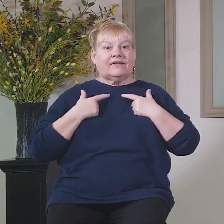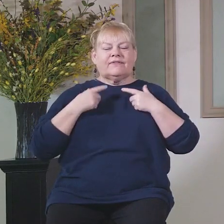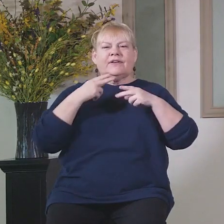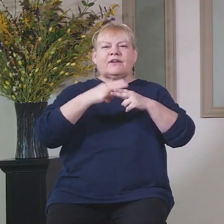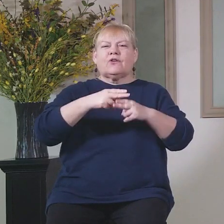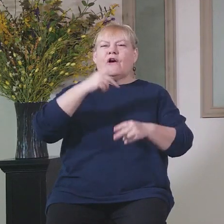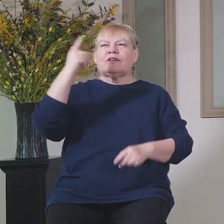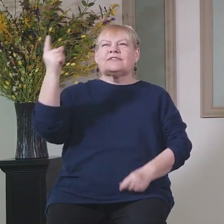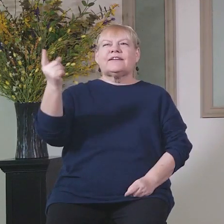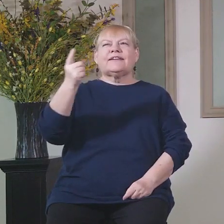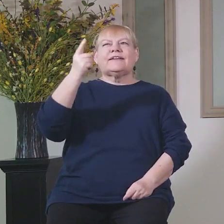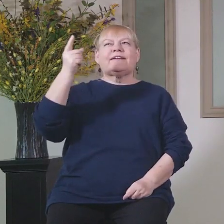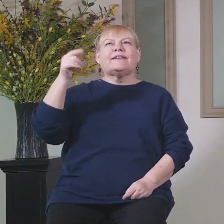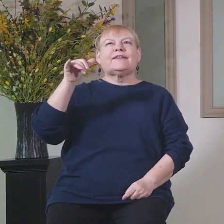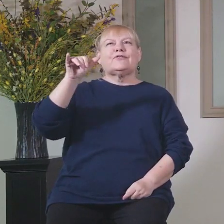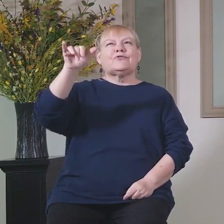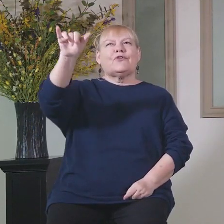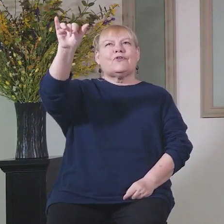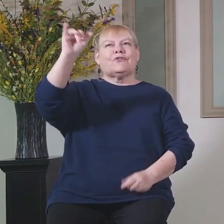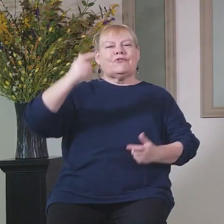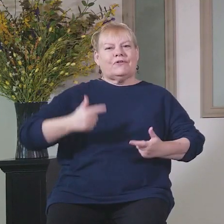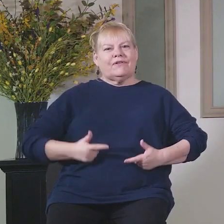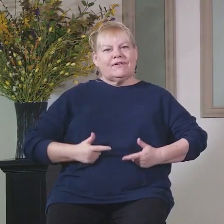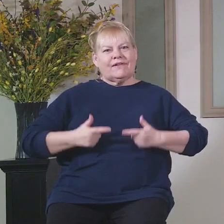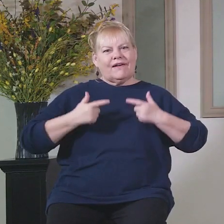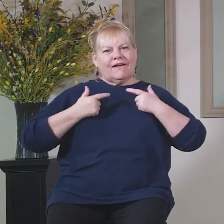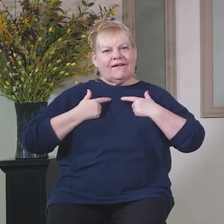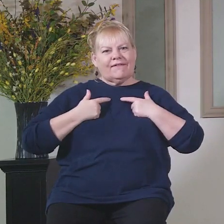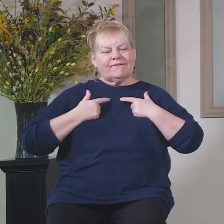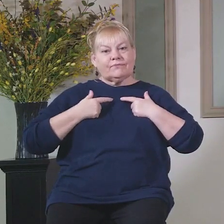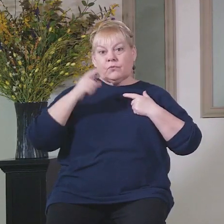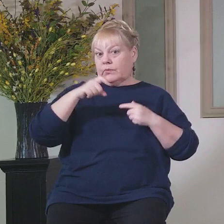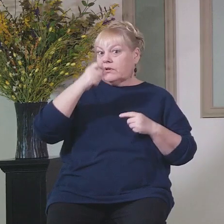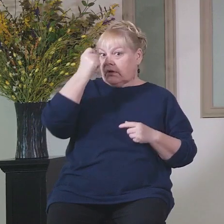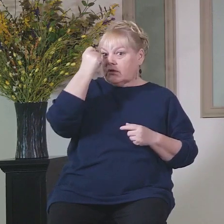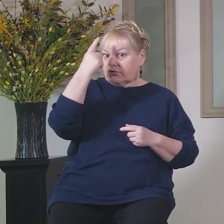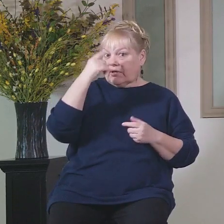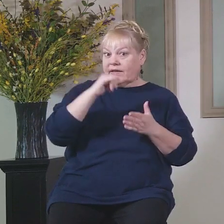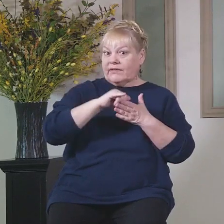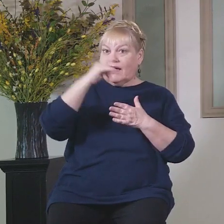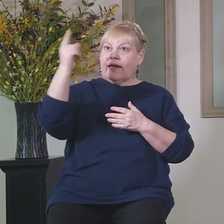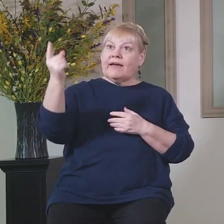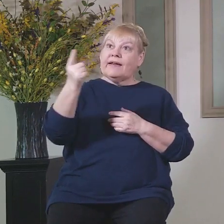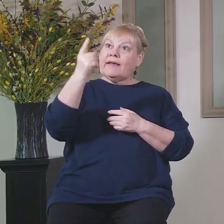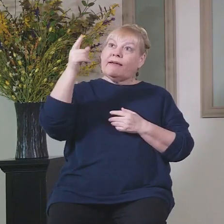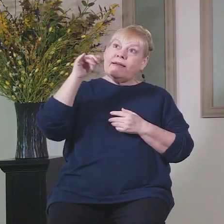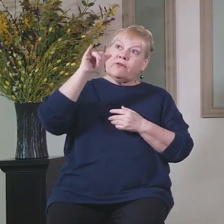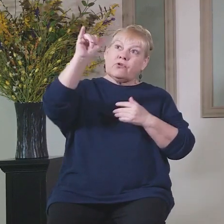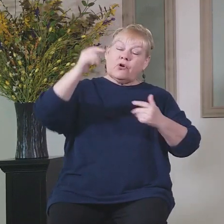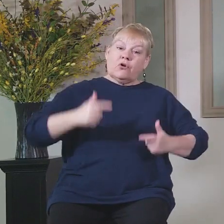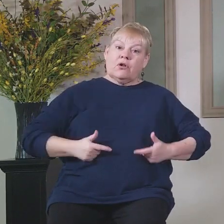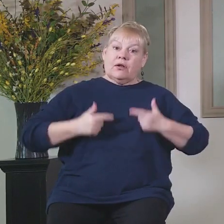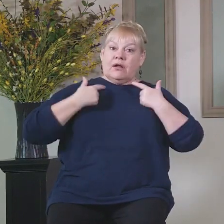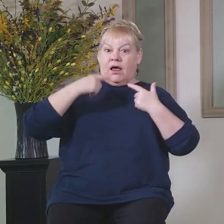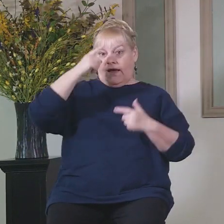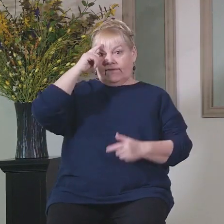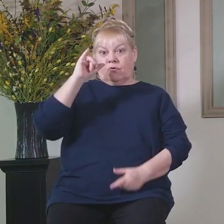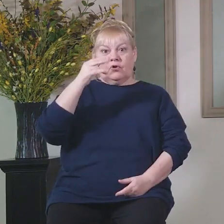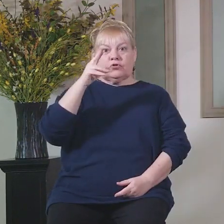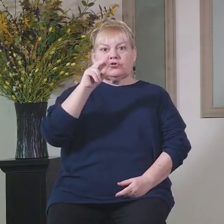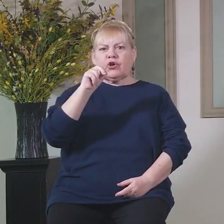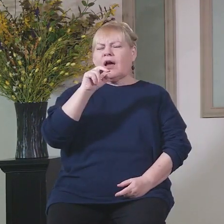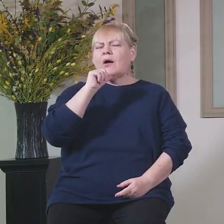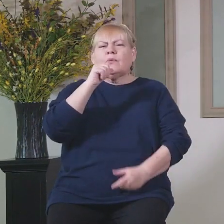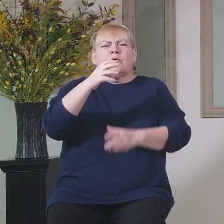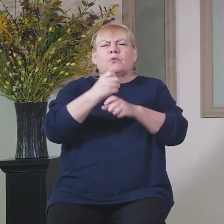it eternal life. And we need to understand that eternal life for John is not something that we receive